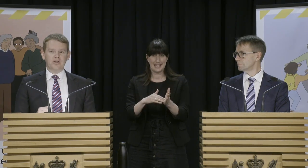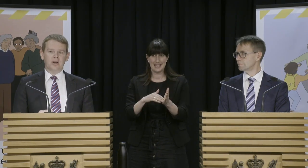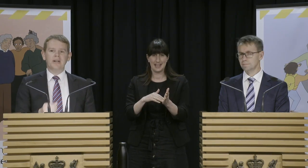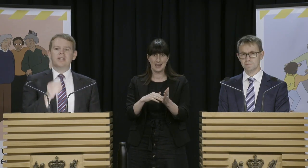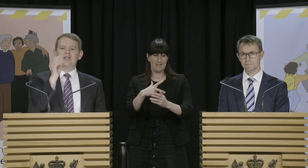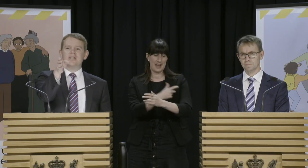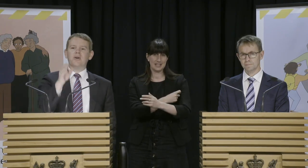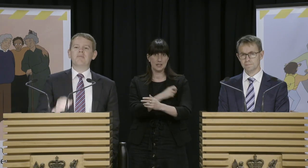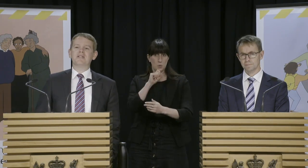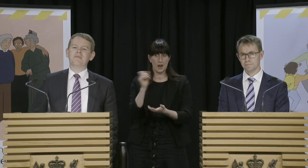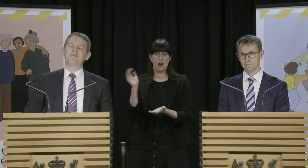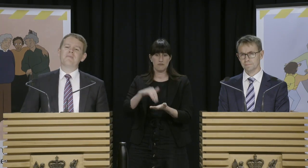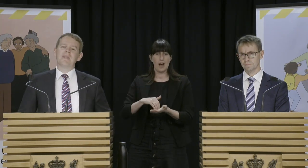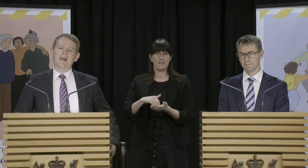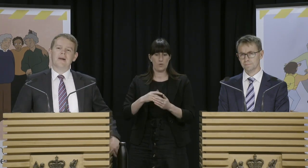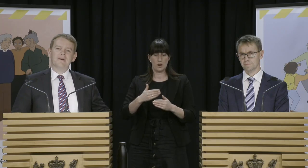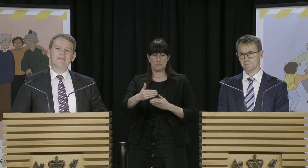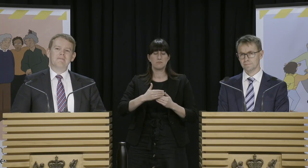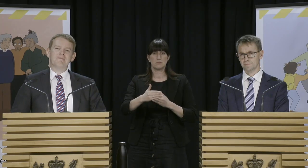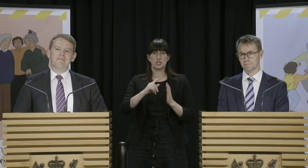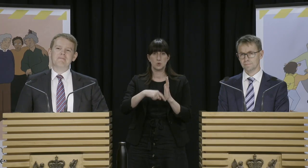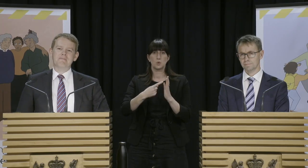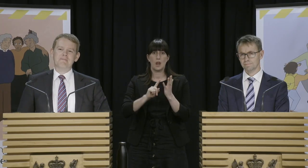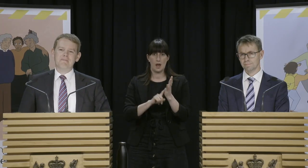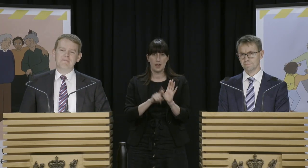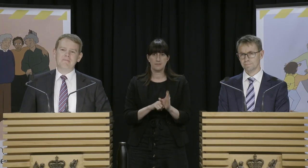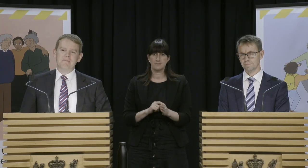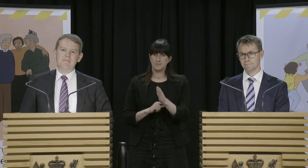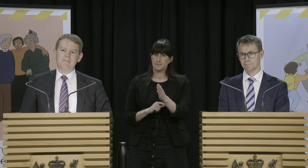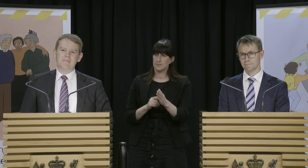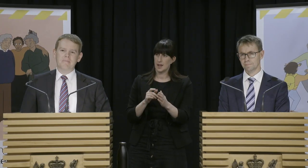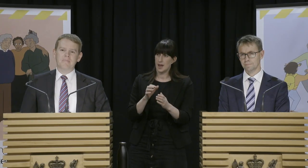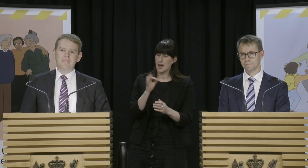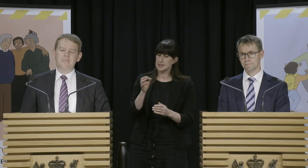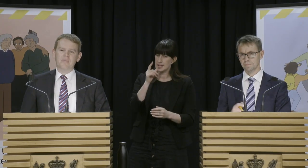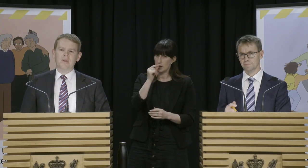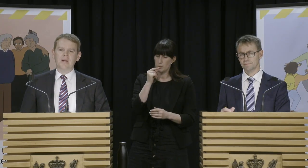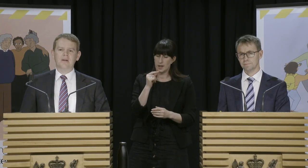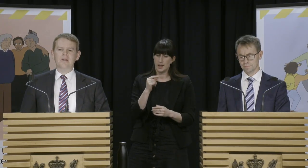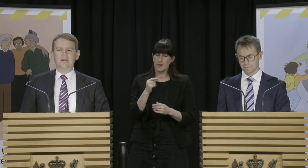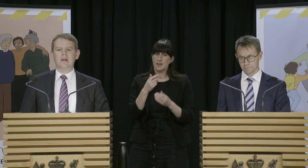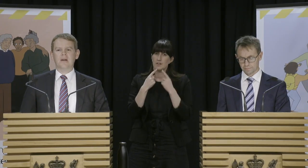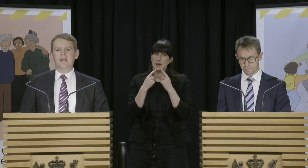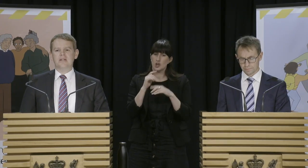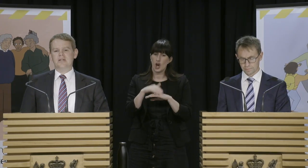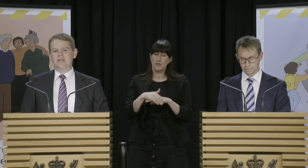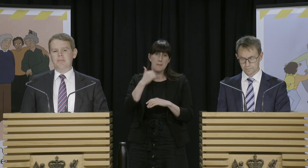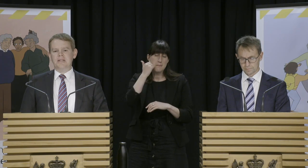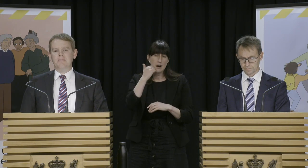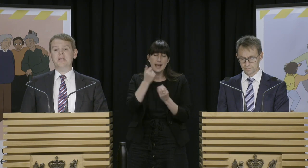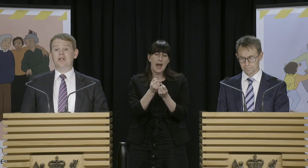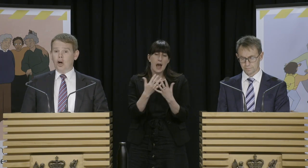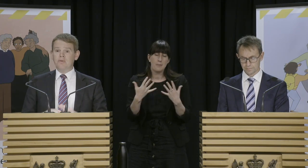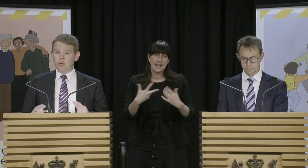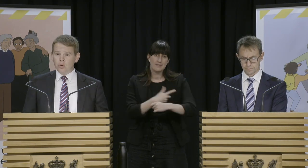the month of July. Jessica, I'll come back to you. Can we get a breakdown of the Māori vaccination rates, and how concerned are you about those numbers? So it sits at